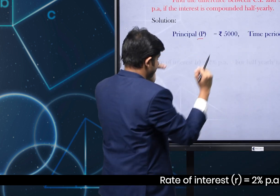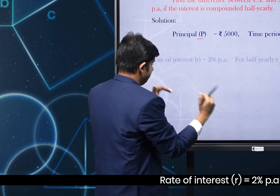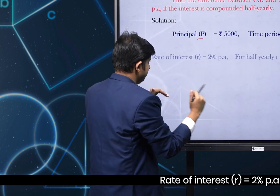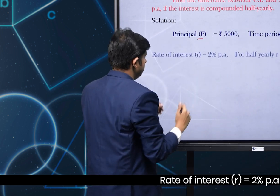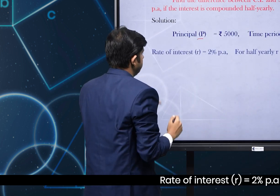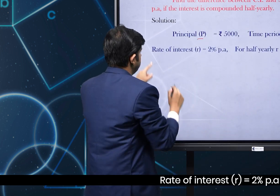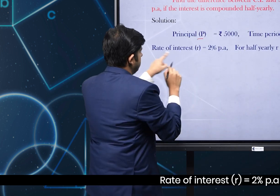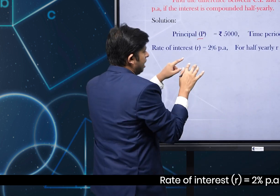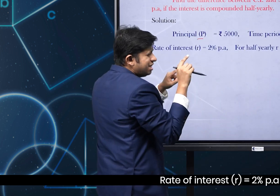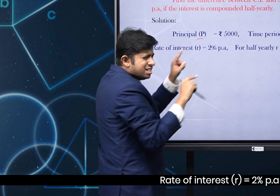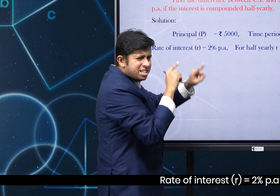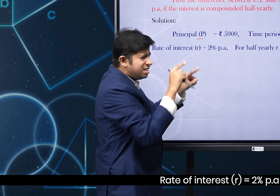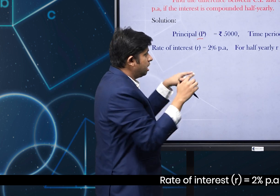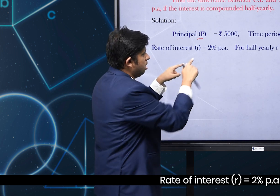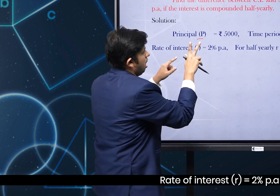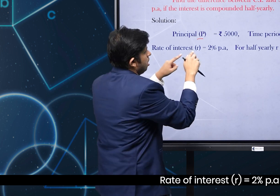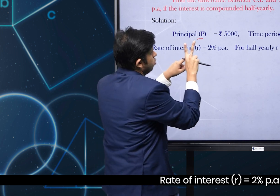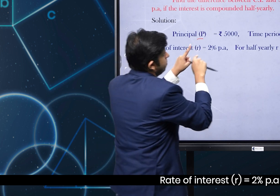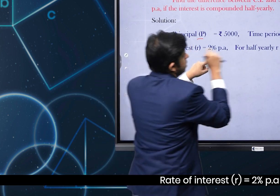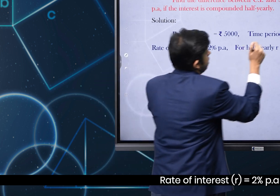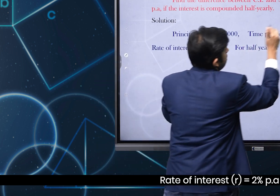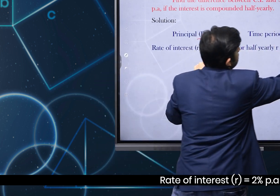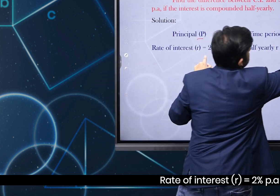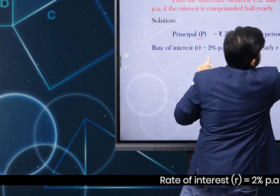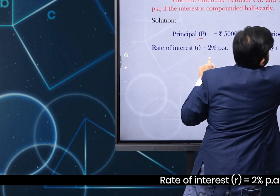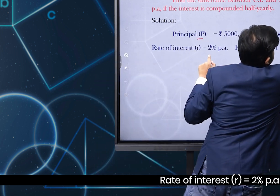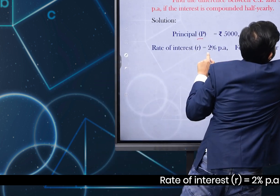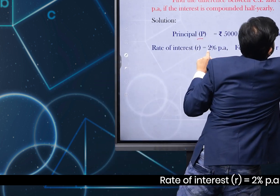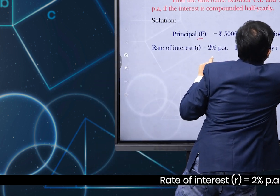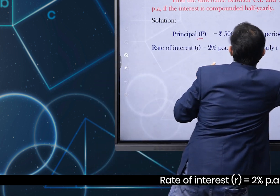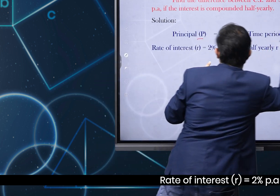rate of interest R is equal to 2% per annum,